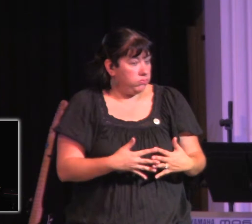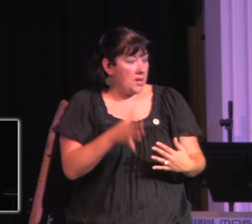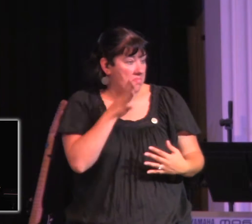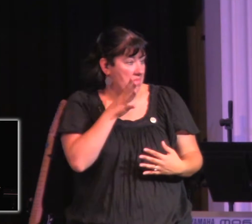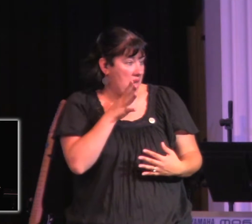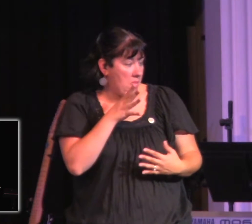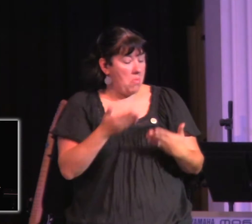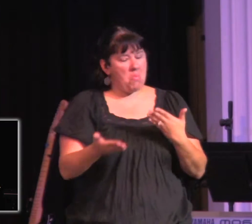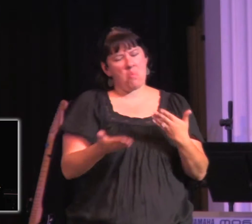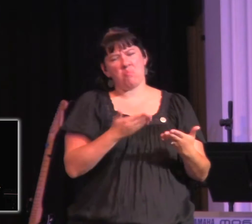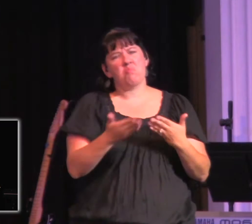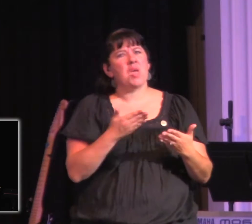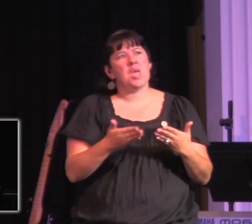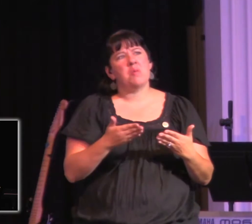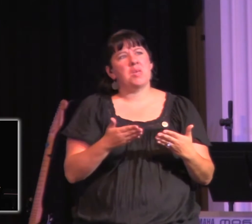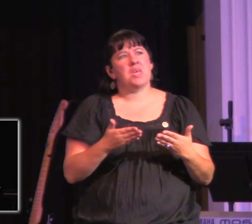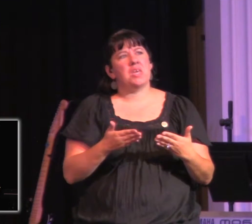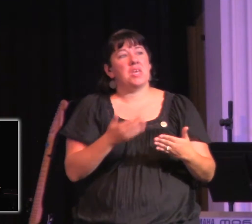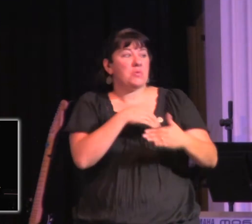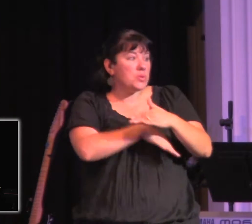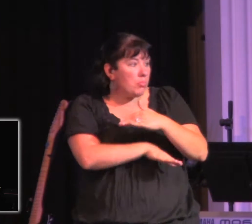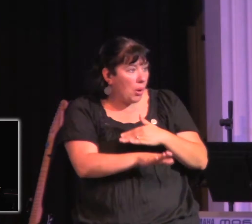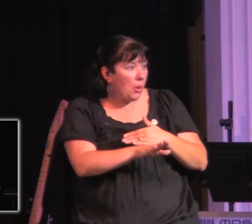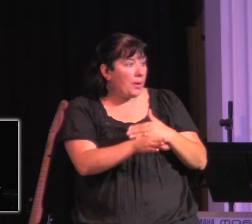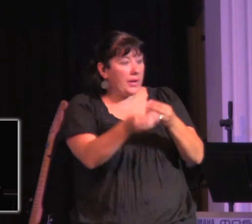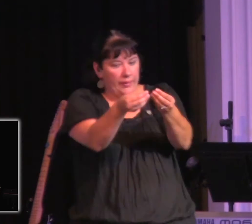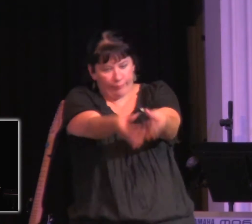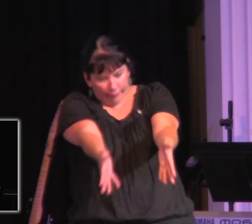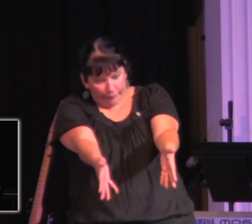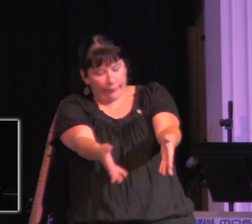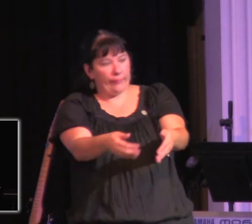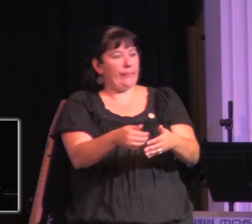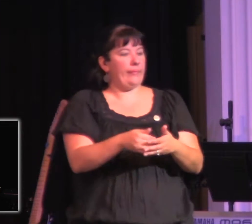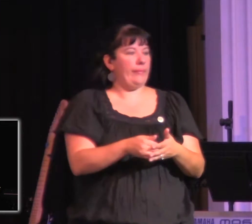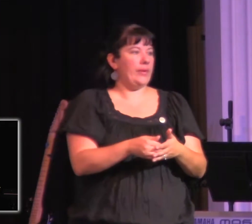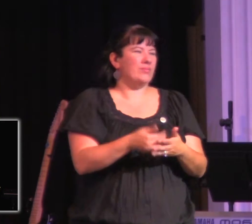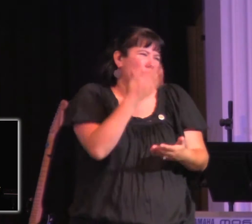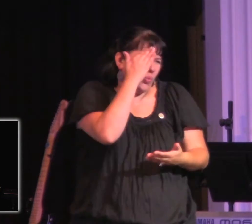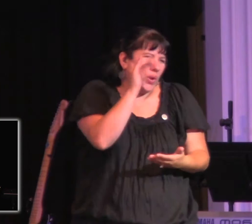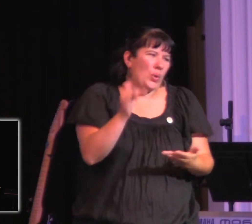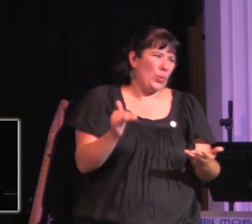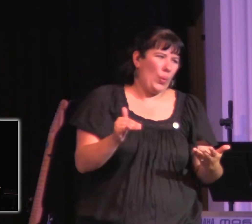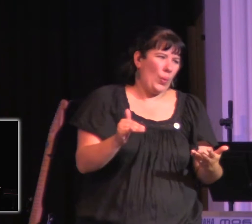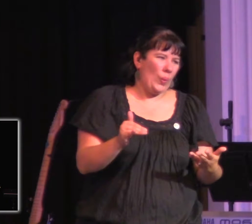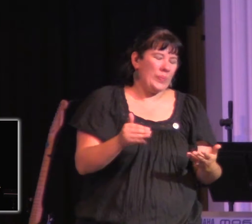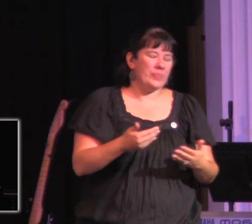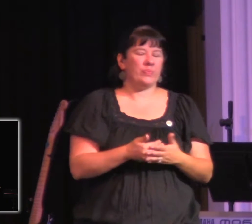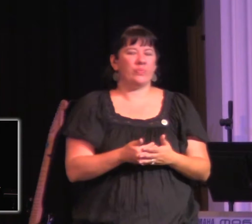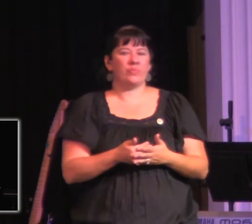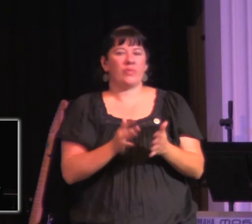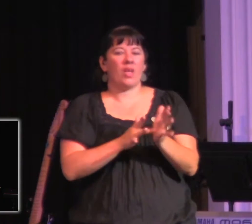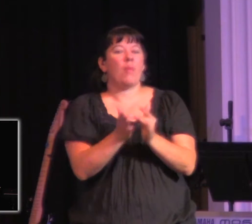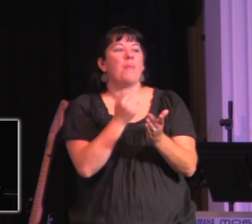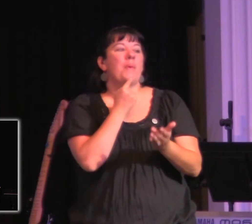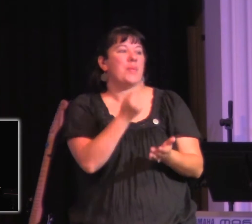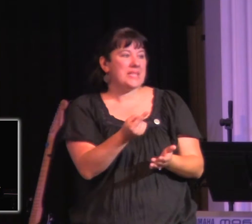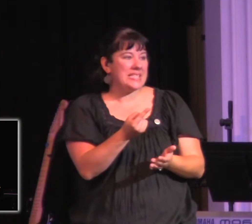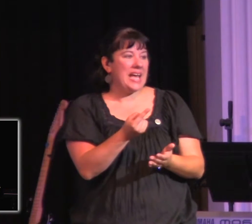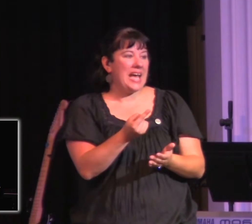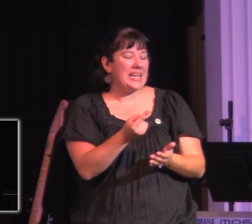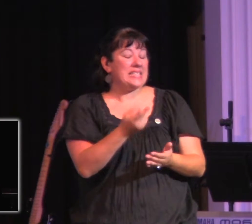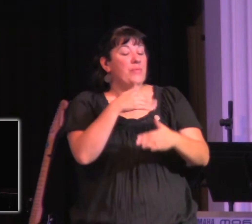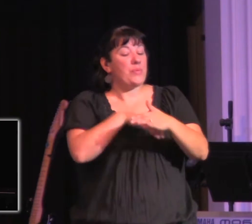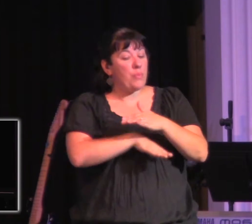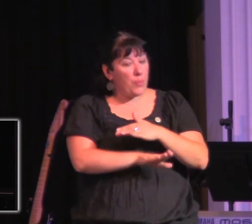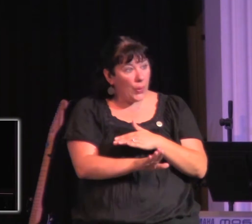young and he got dropped, or we don't know. But he was crippled from birth, and even though he